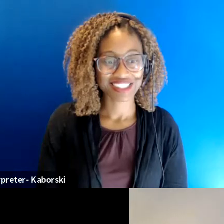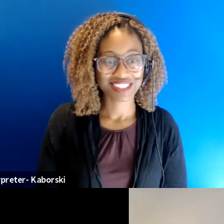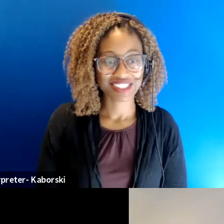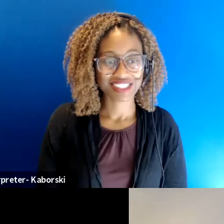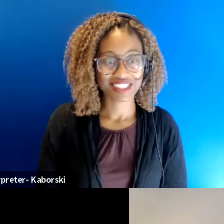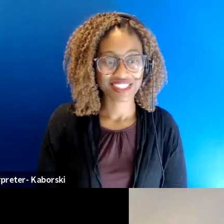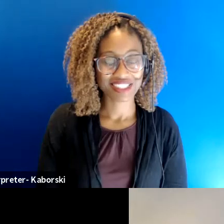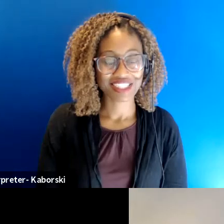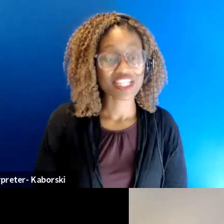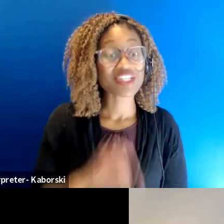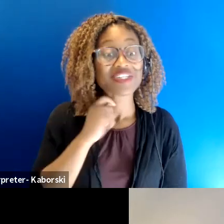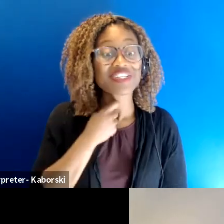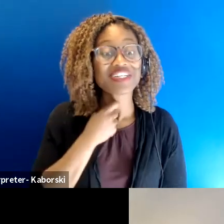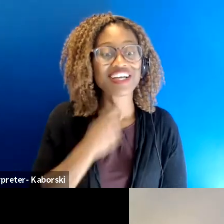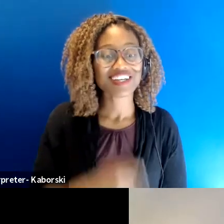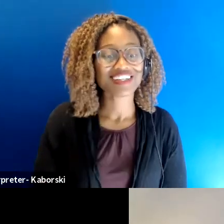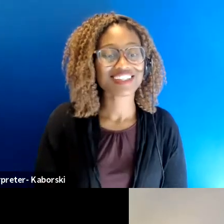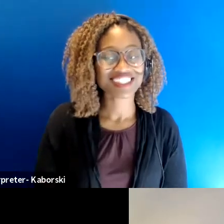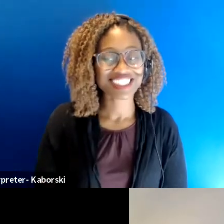Kendall, you're on mute.